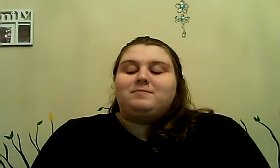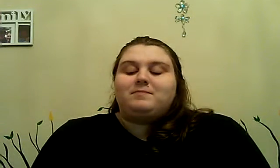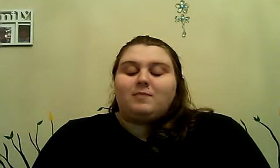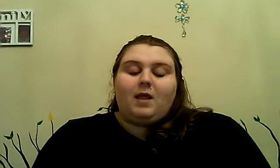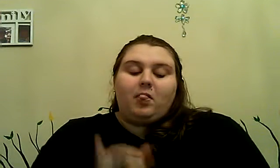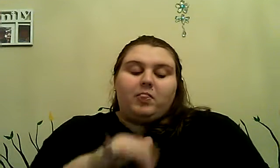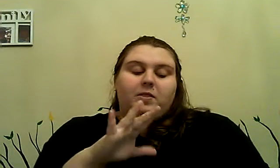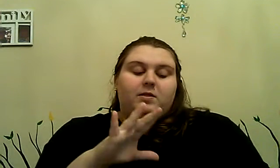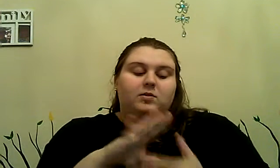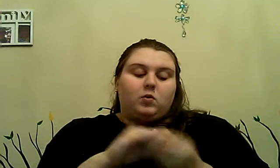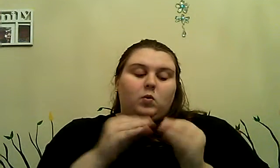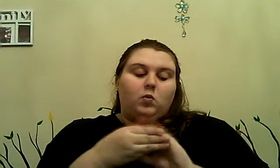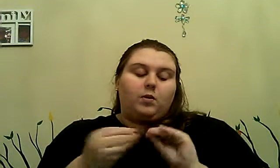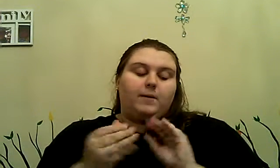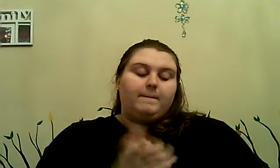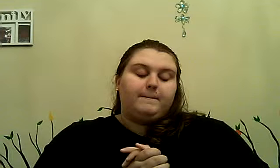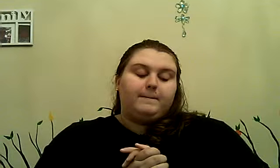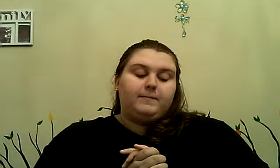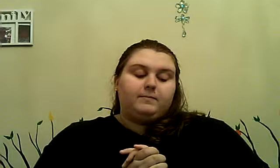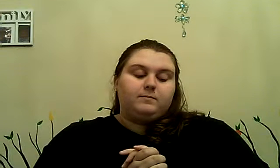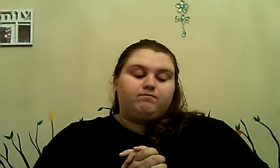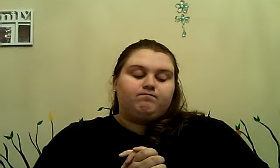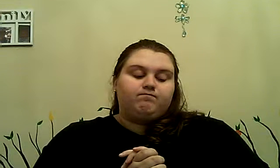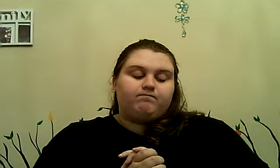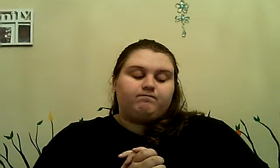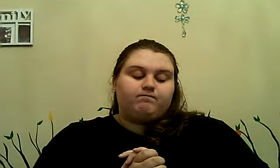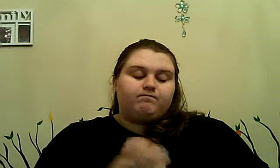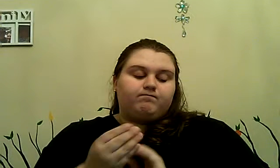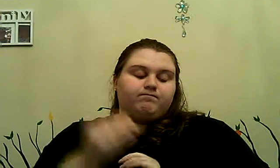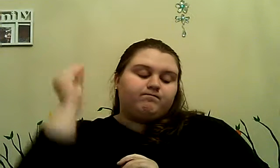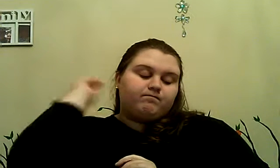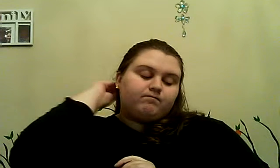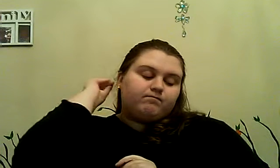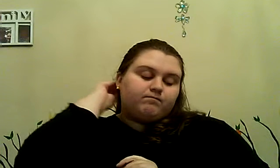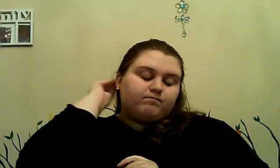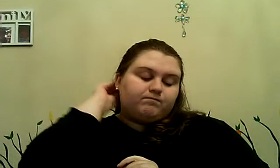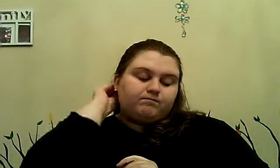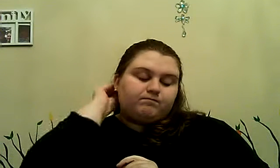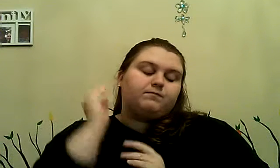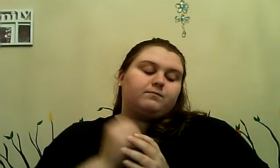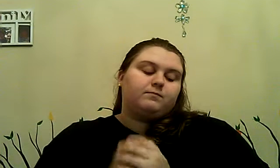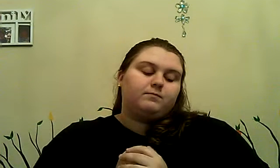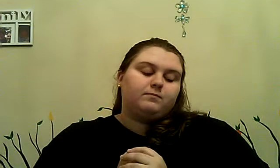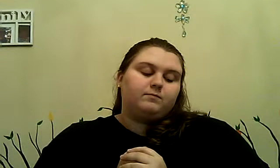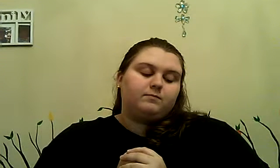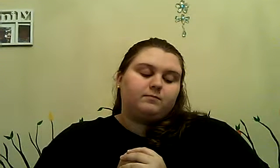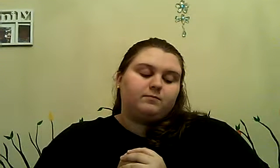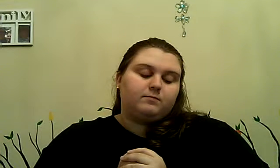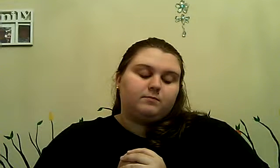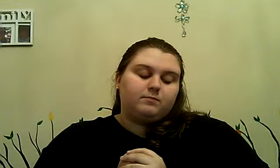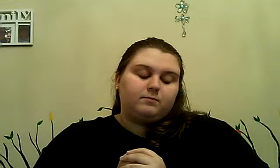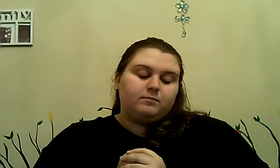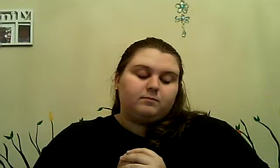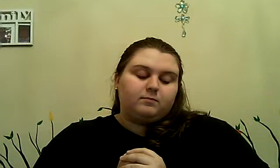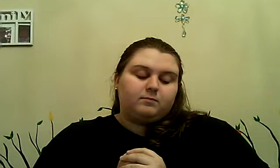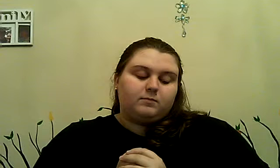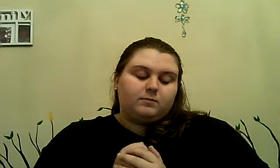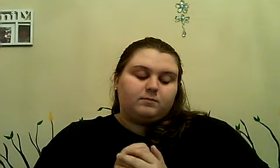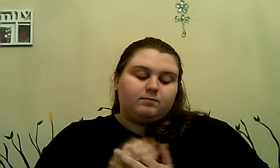story that sticks in my memory quite well, as a situation where the